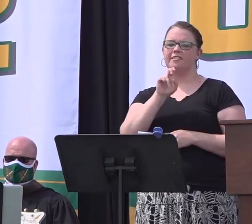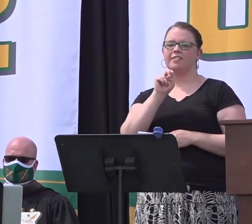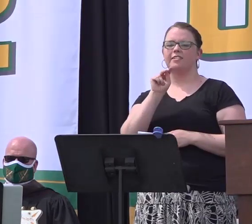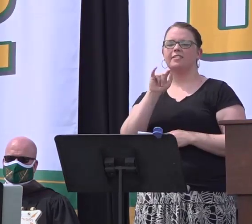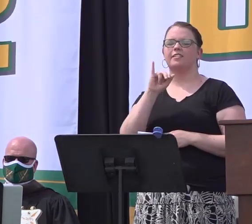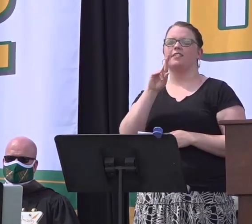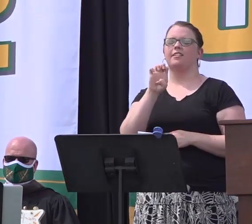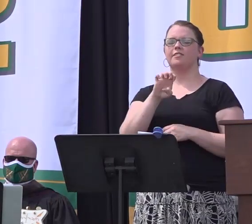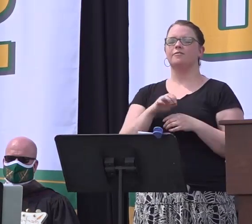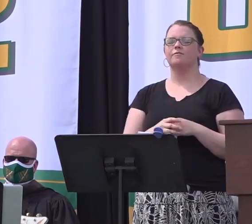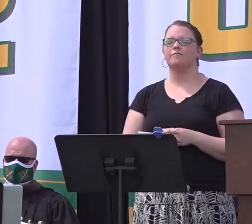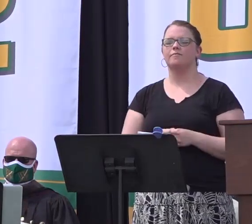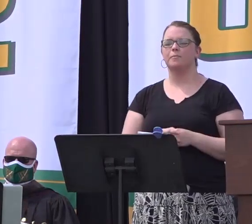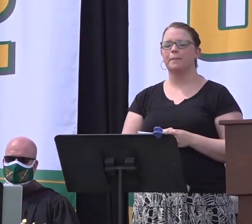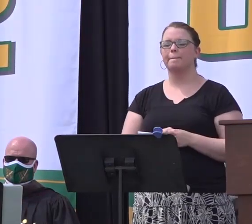Kintyre.